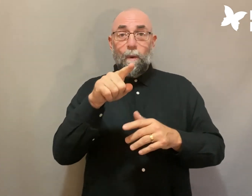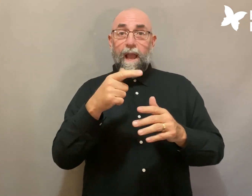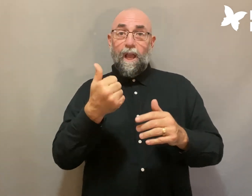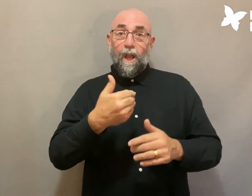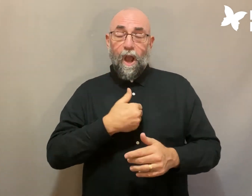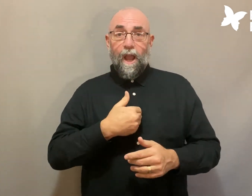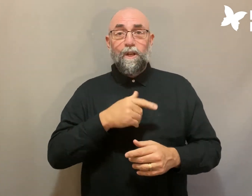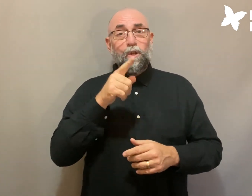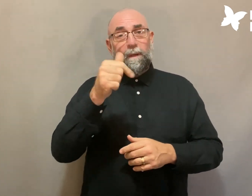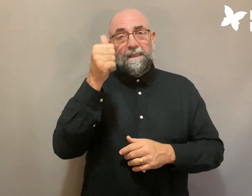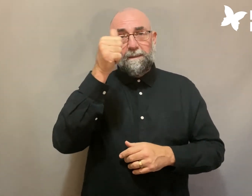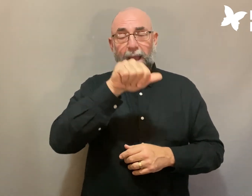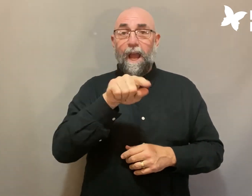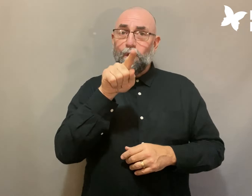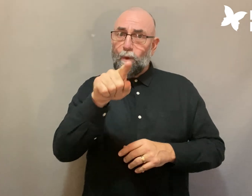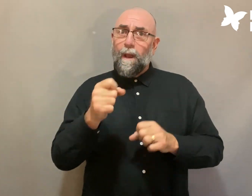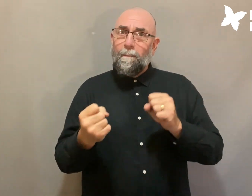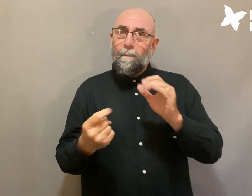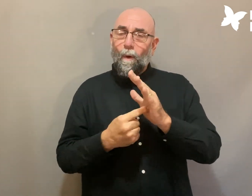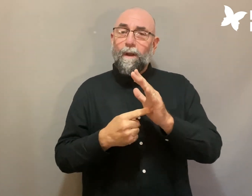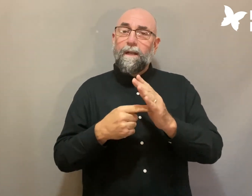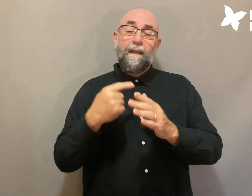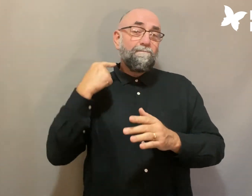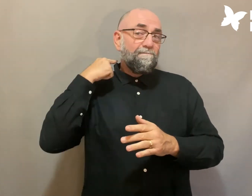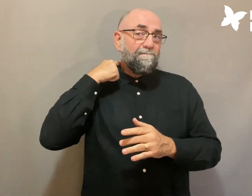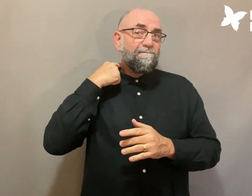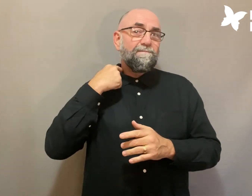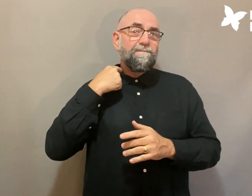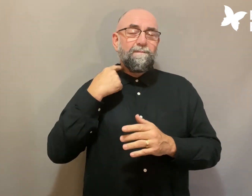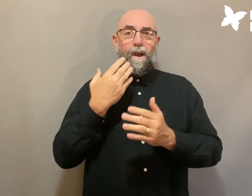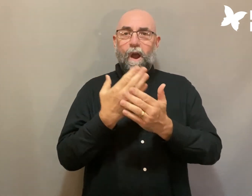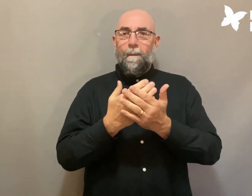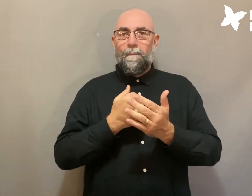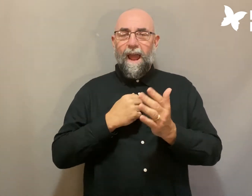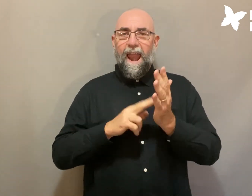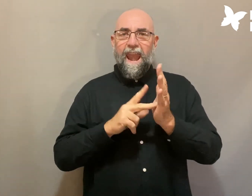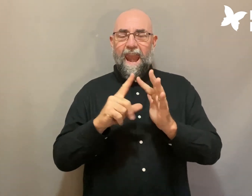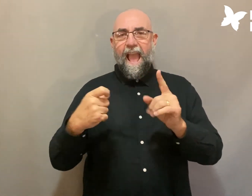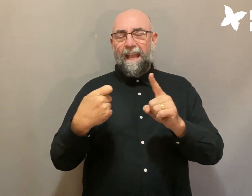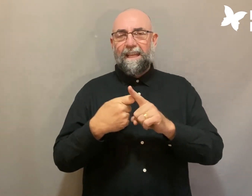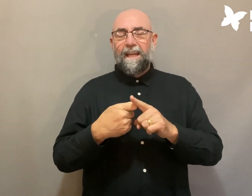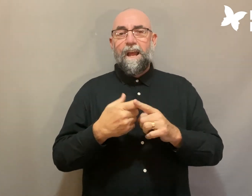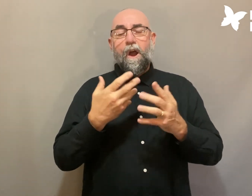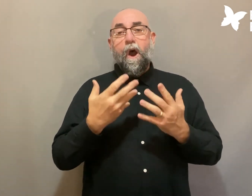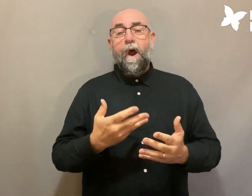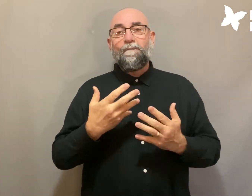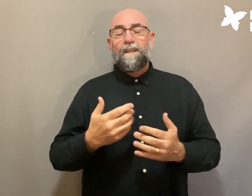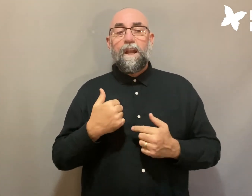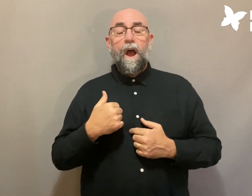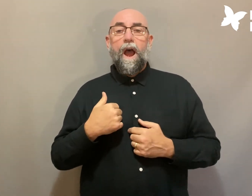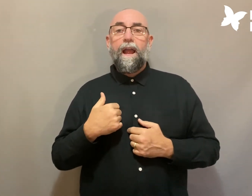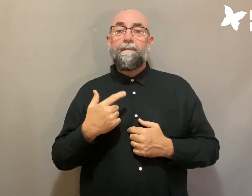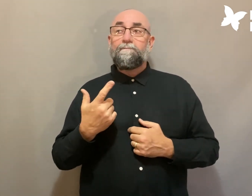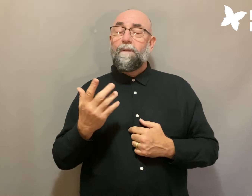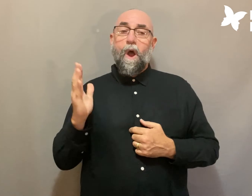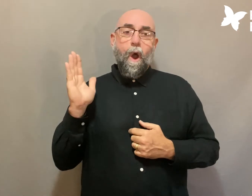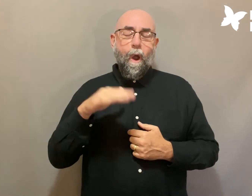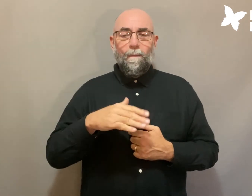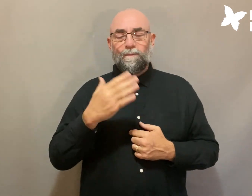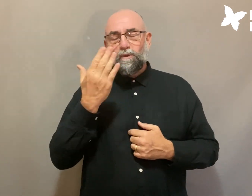tattooed on my neck. And she would often, when I'd come home upset or from school, she'd often